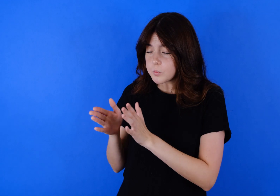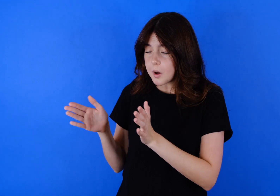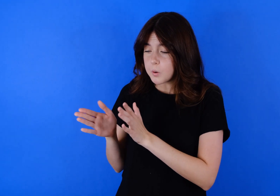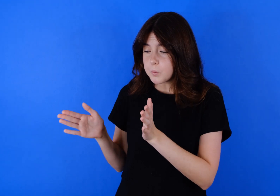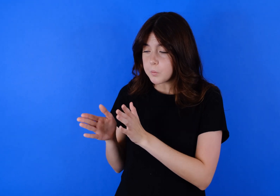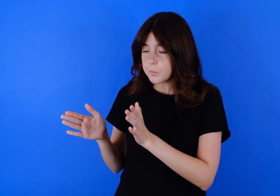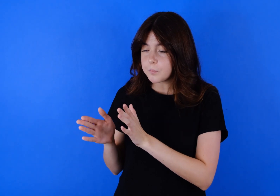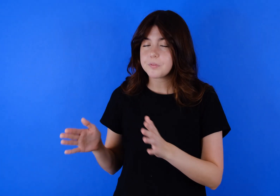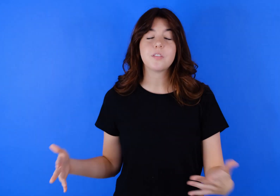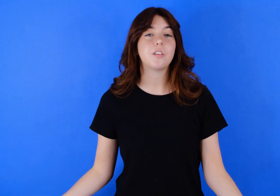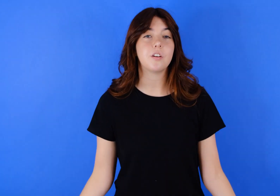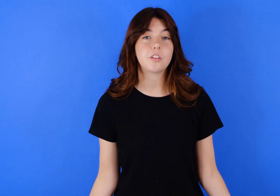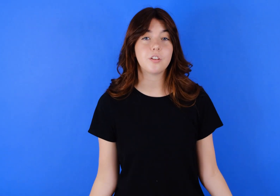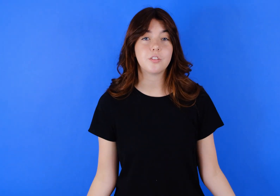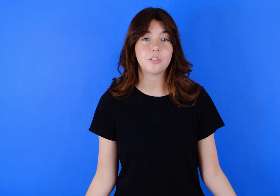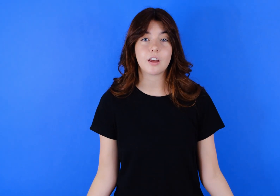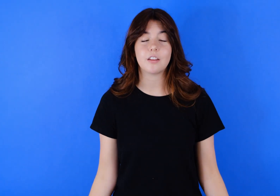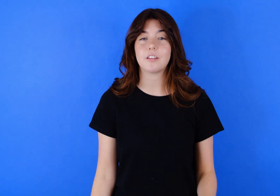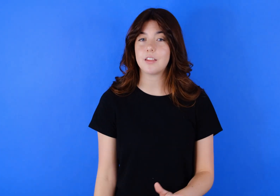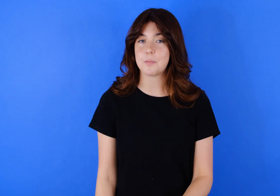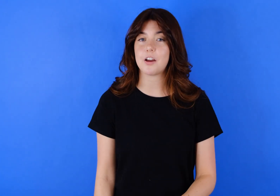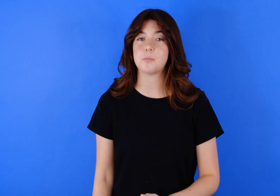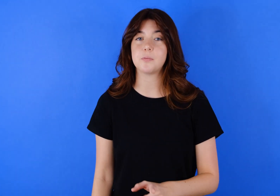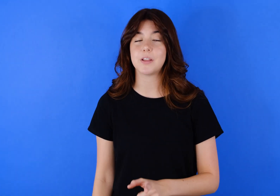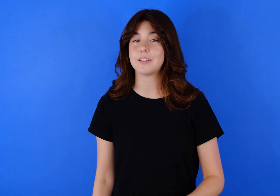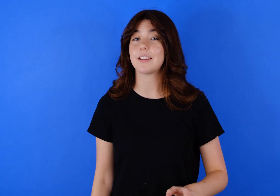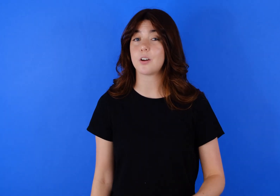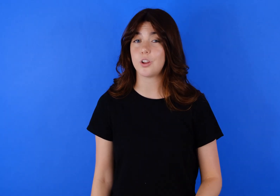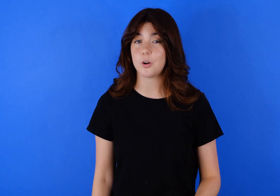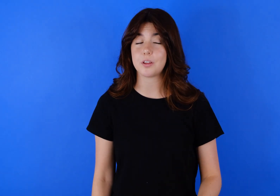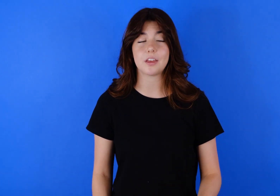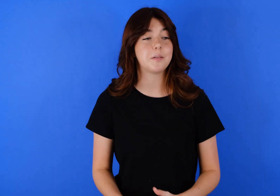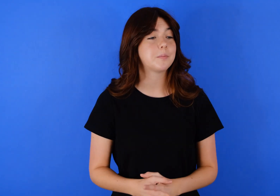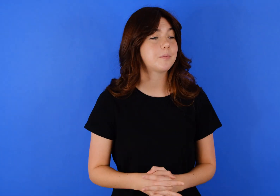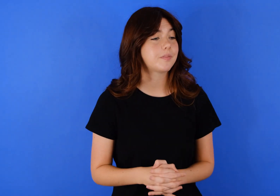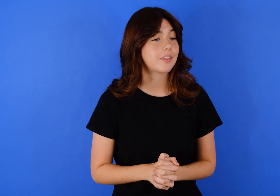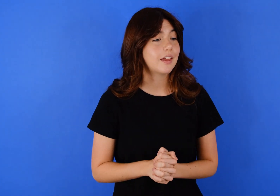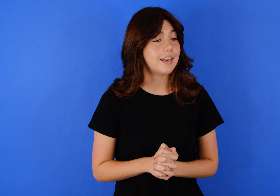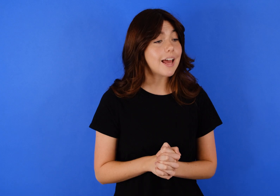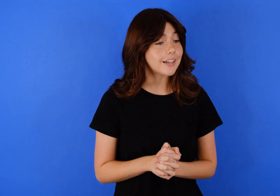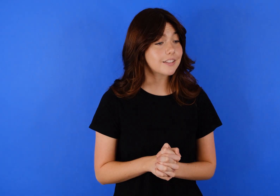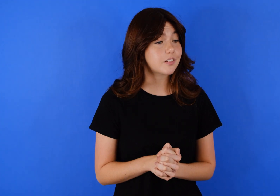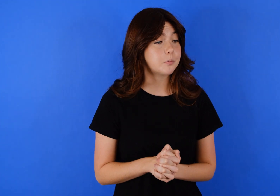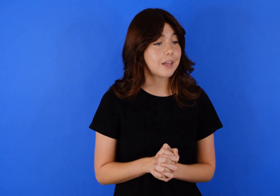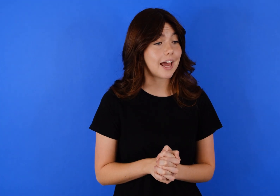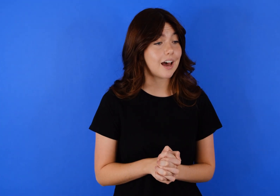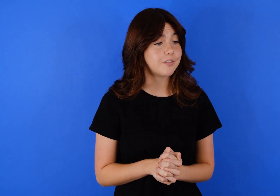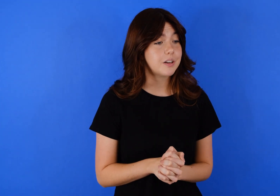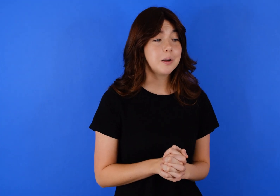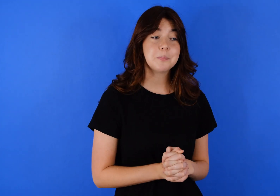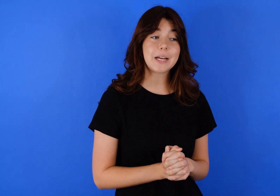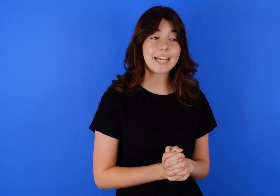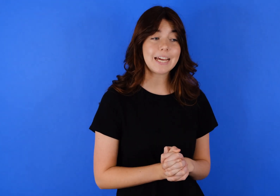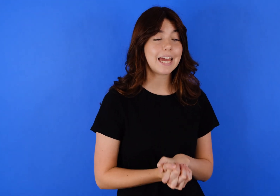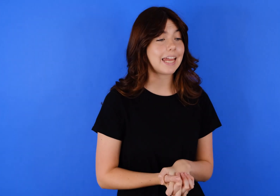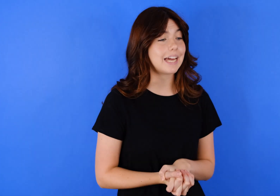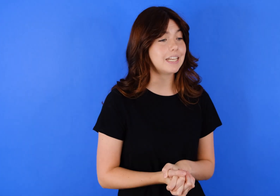small. Ooh. So those are those two signs and the mouth movements that go along with it. Next, we have pretty and